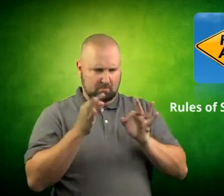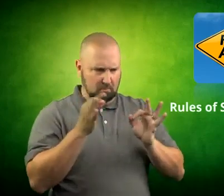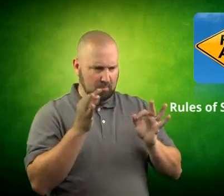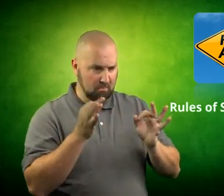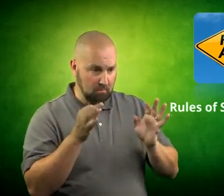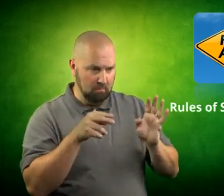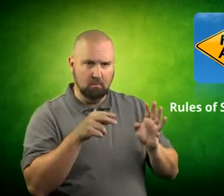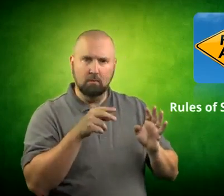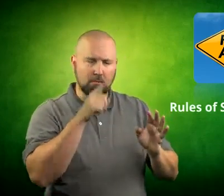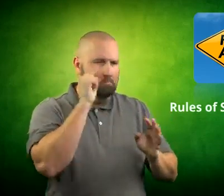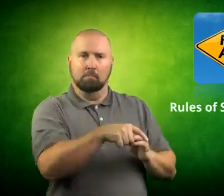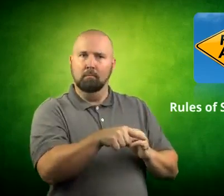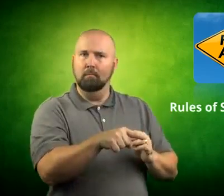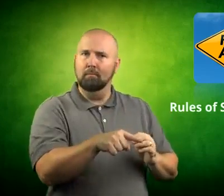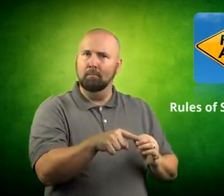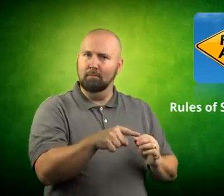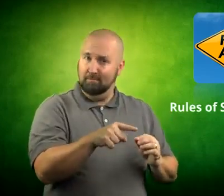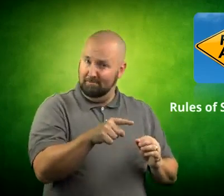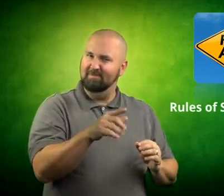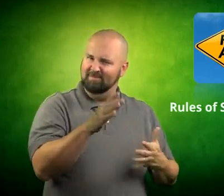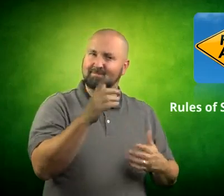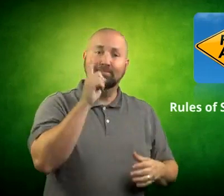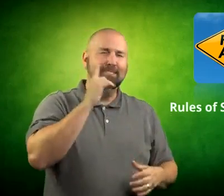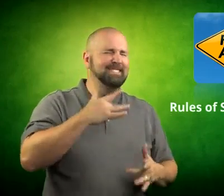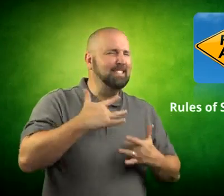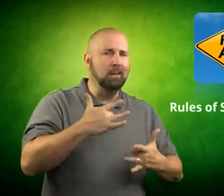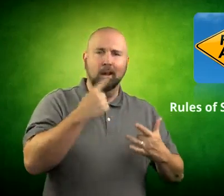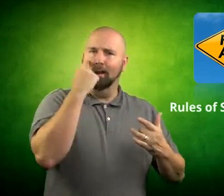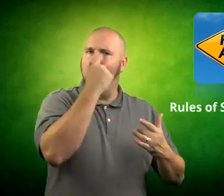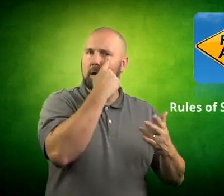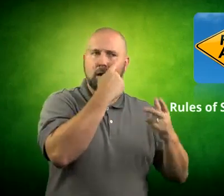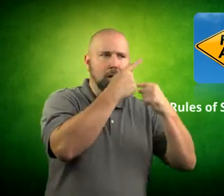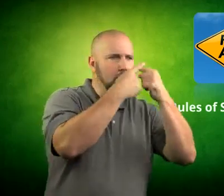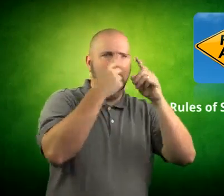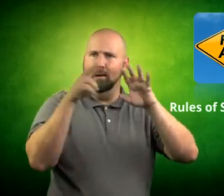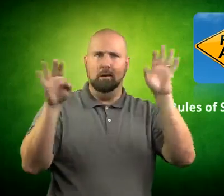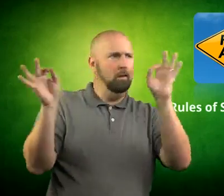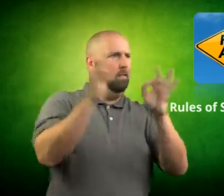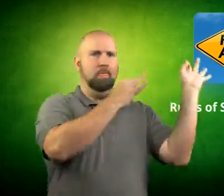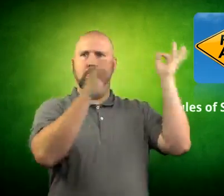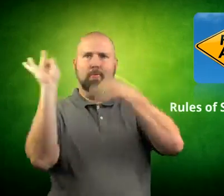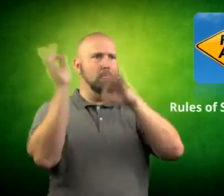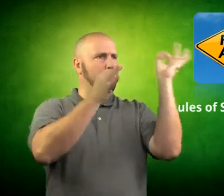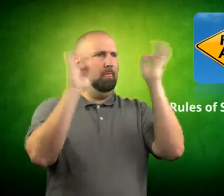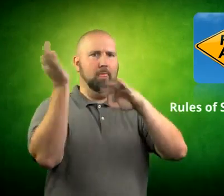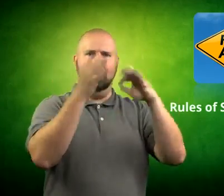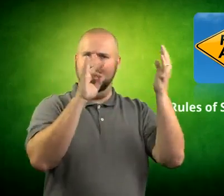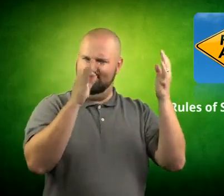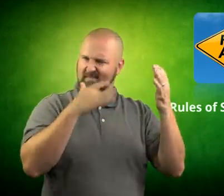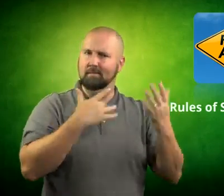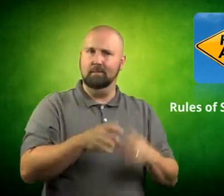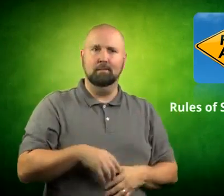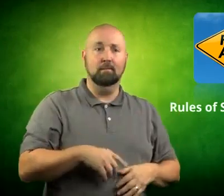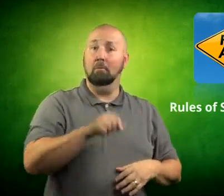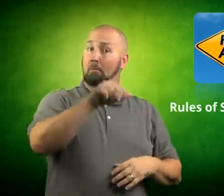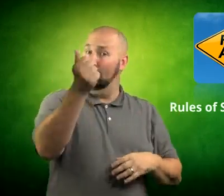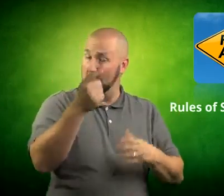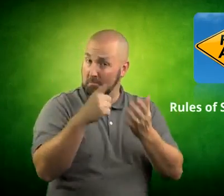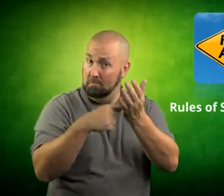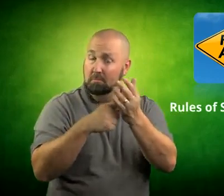that would have a lot better chance of getting the attention of this deaf individual.